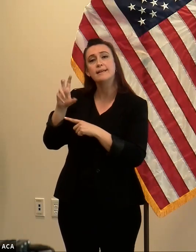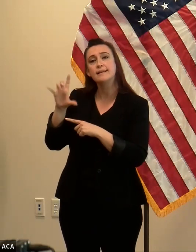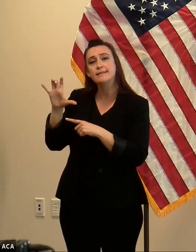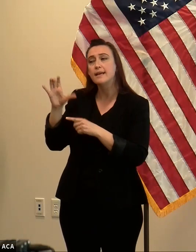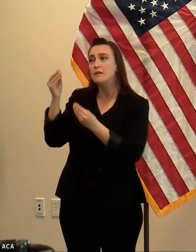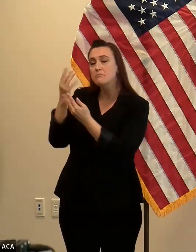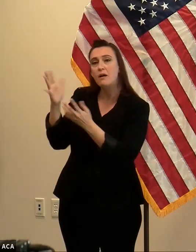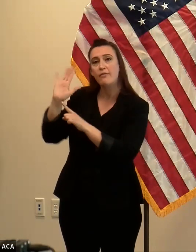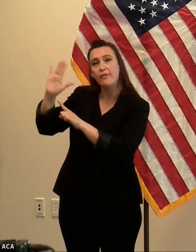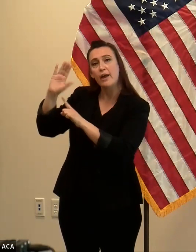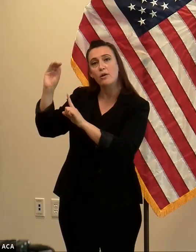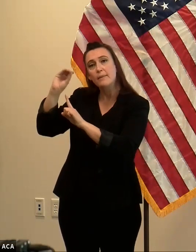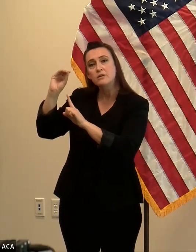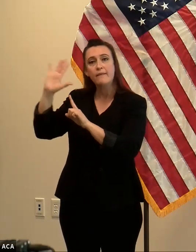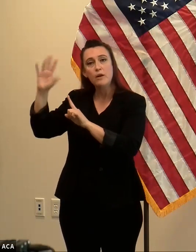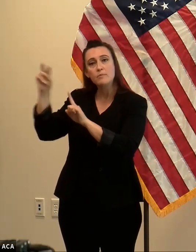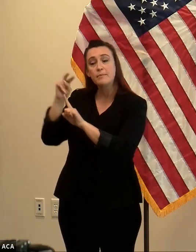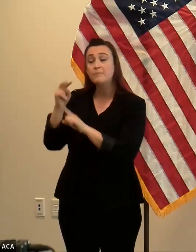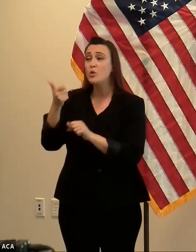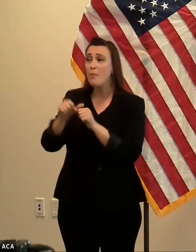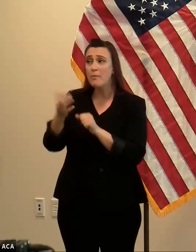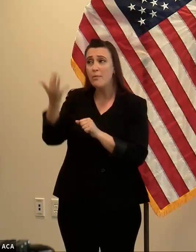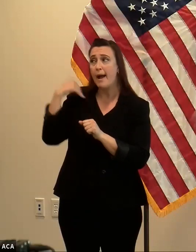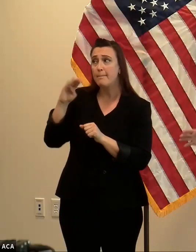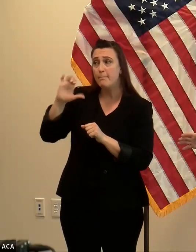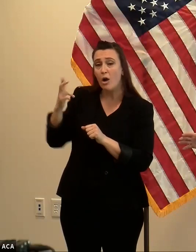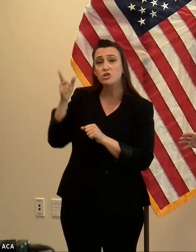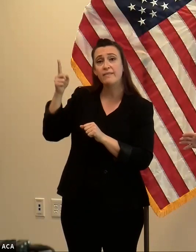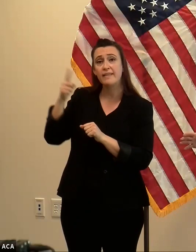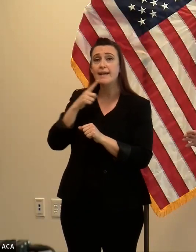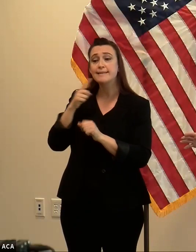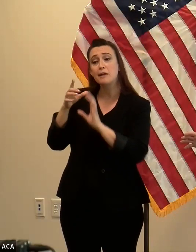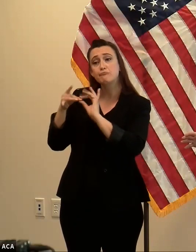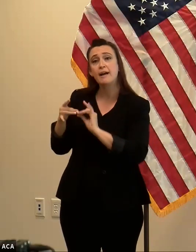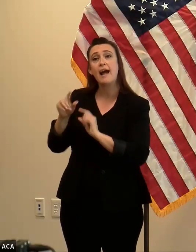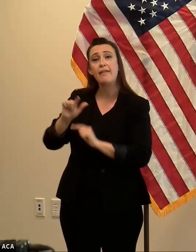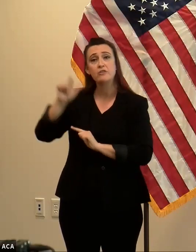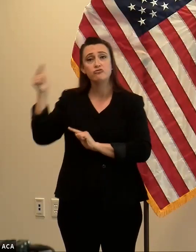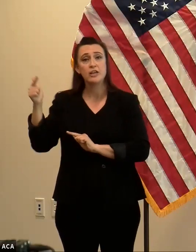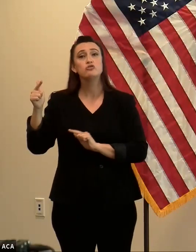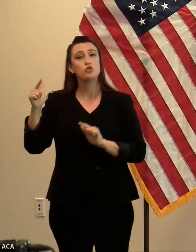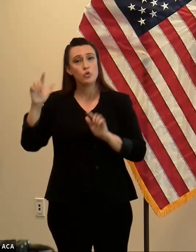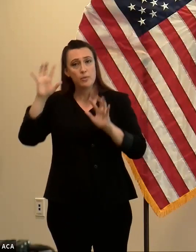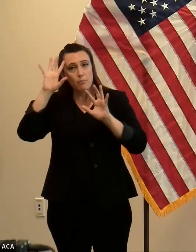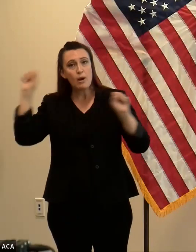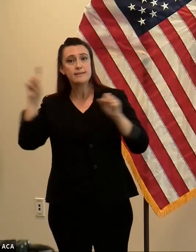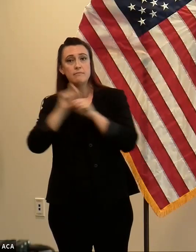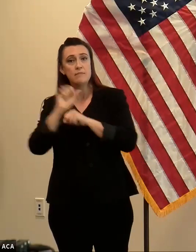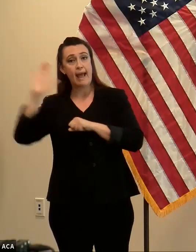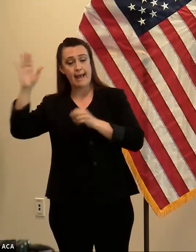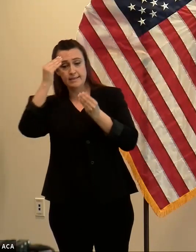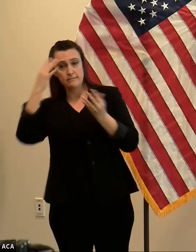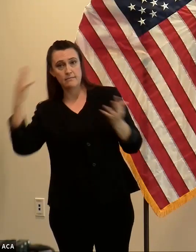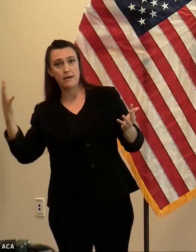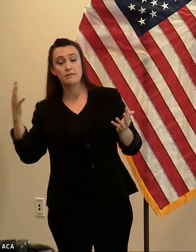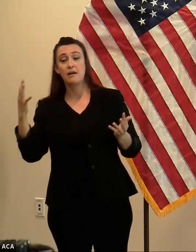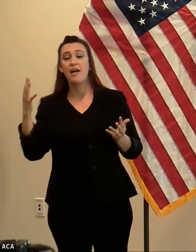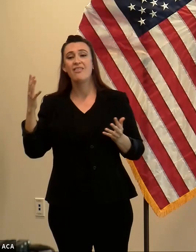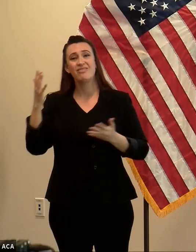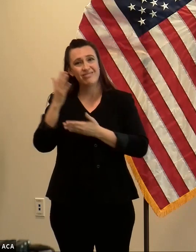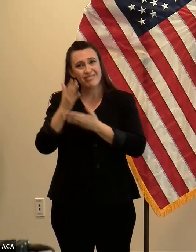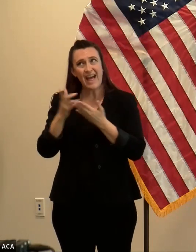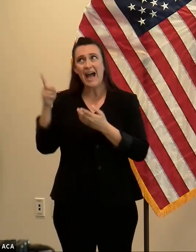CDC, but if you'll remember that day in March where that changed to the White House guidance, that's what the president's in charge of. That date